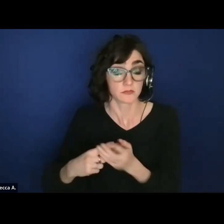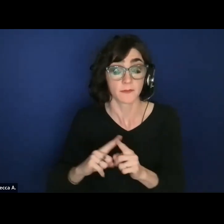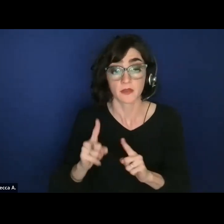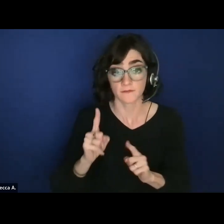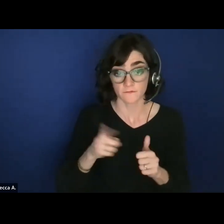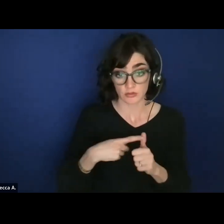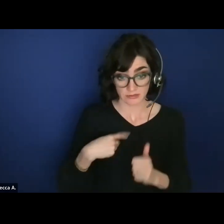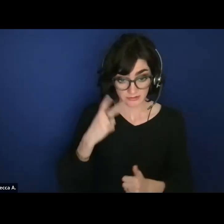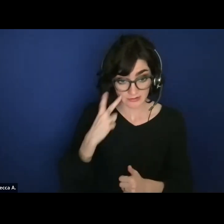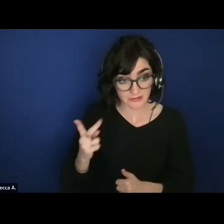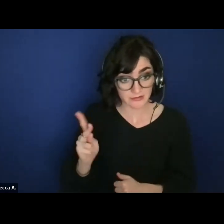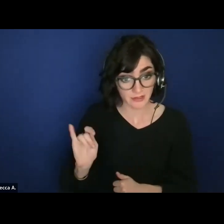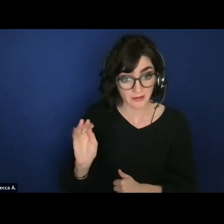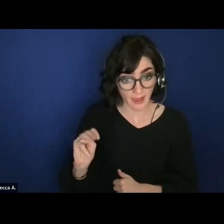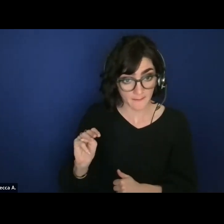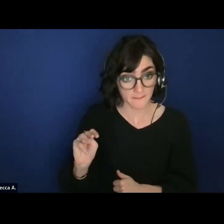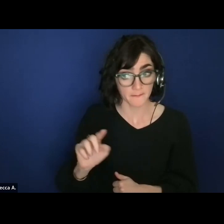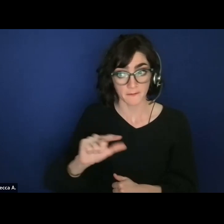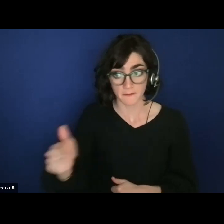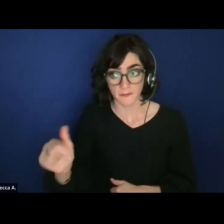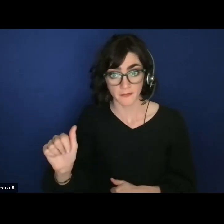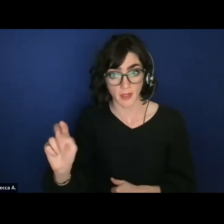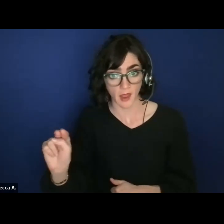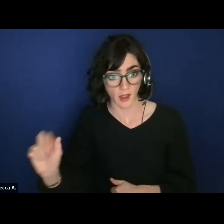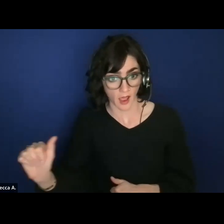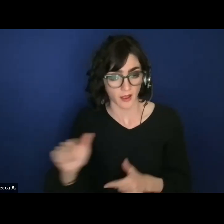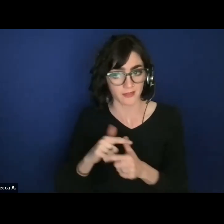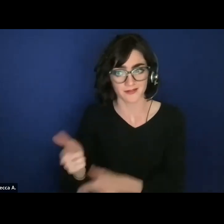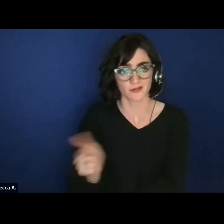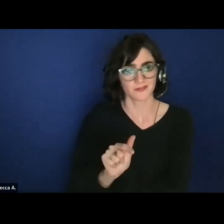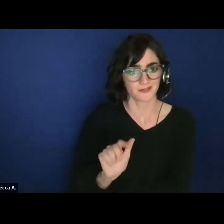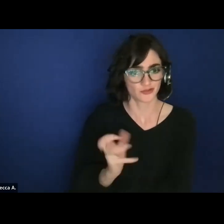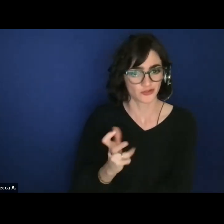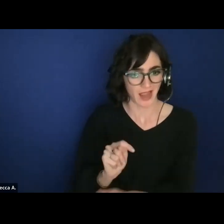see Kim and then Anna, and then I'm going to go to the chat here. Kim?